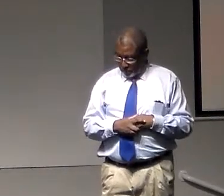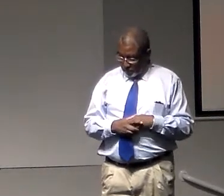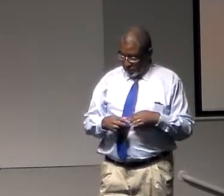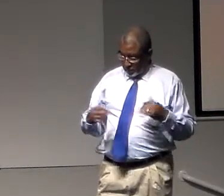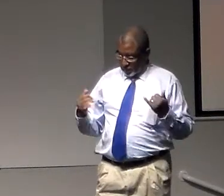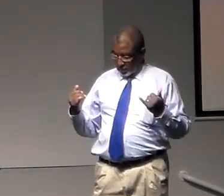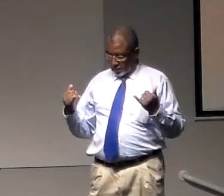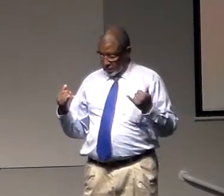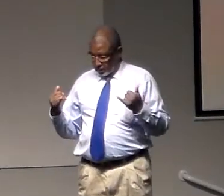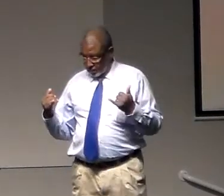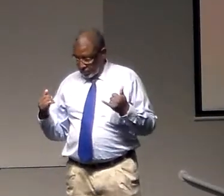So,